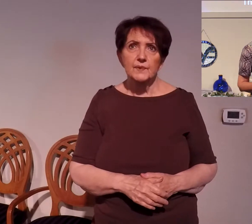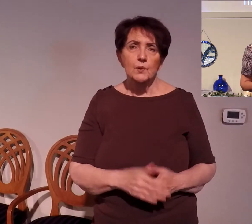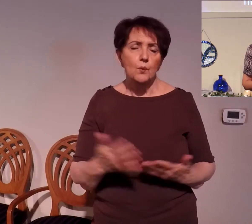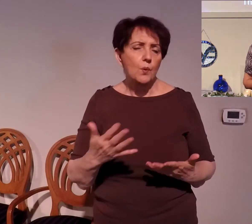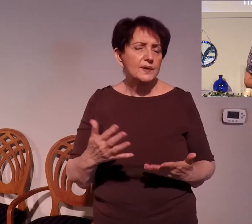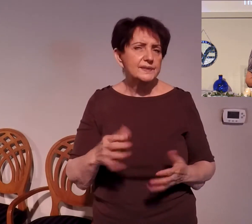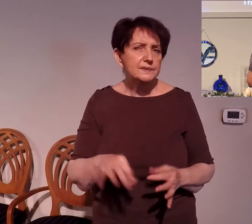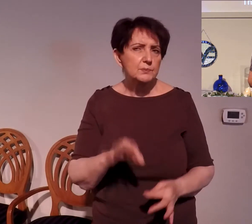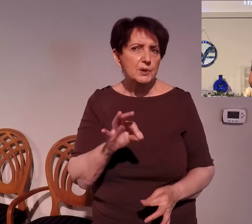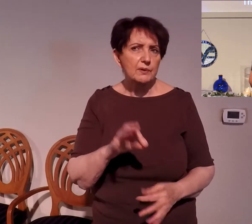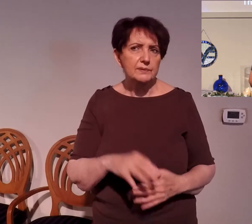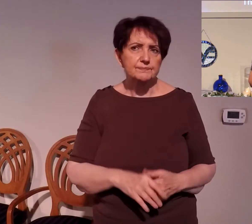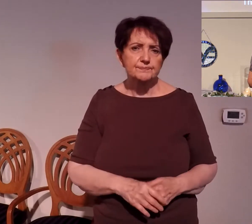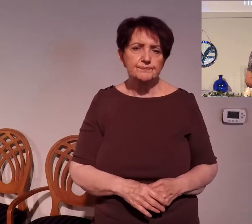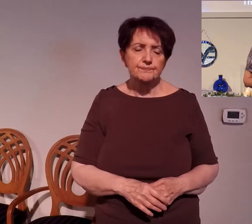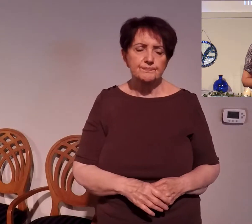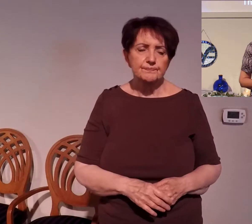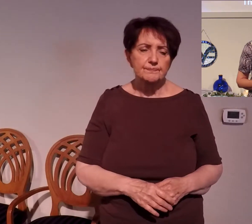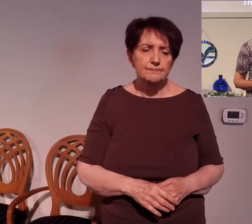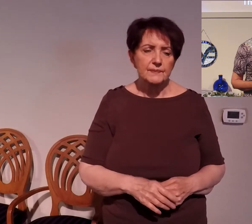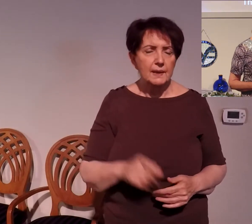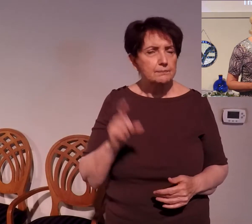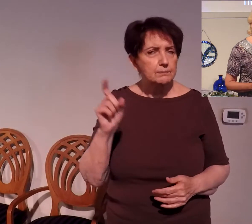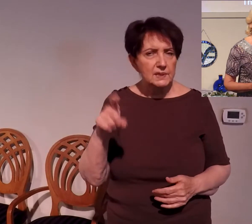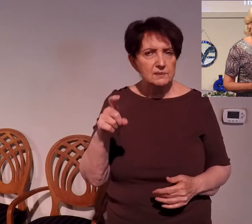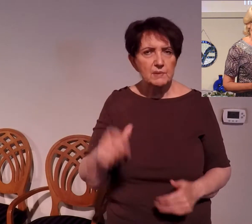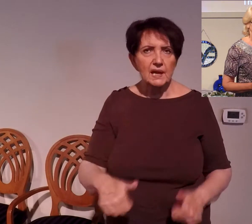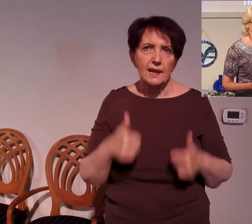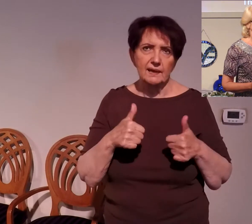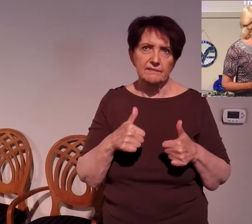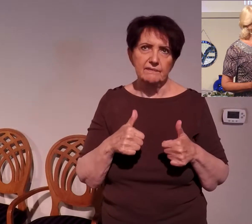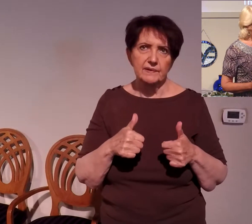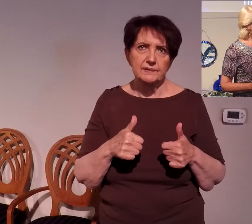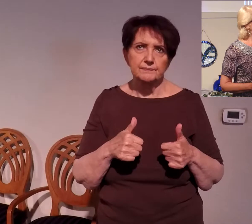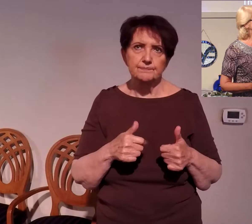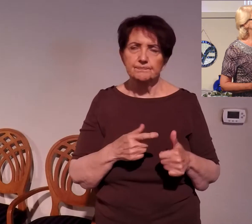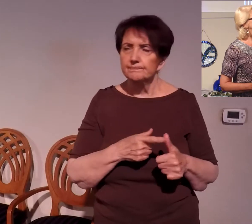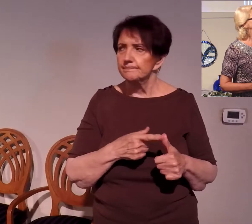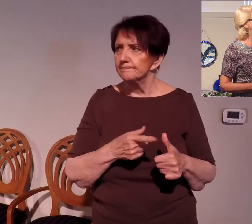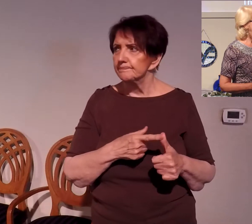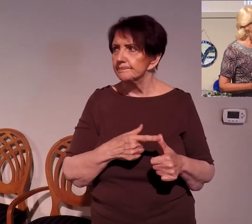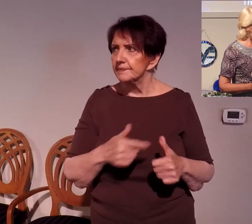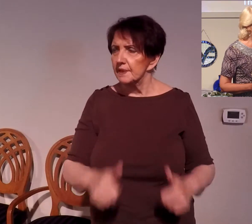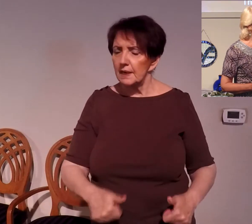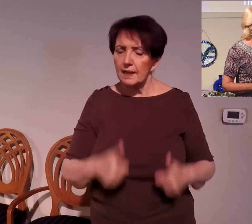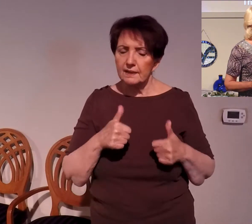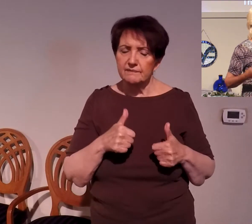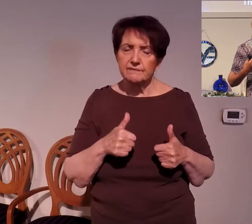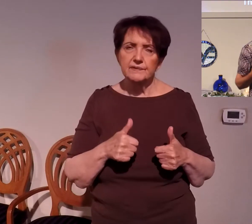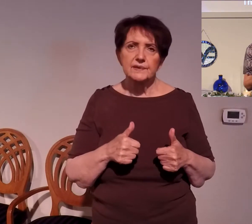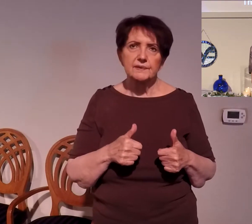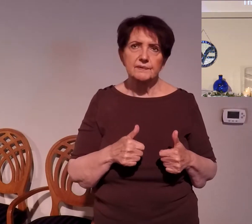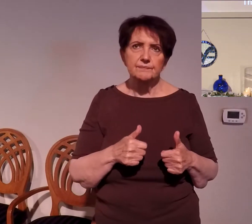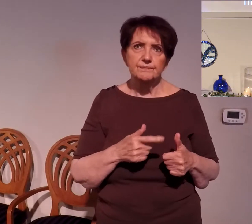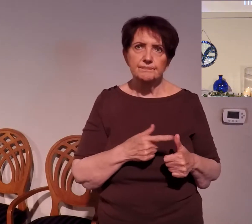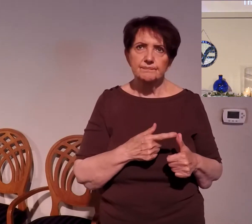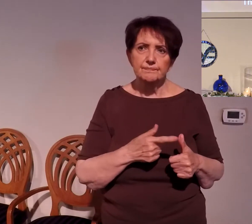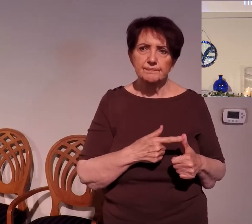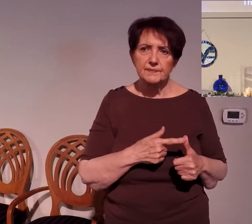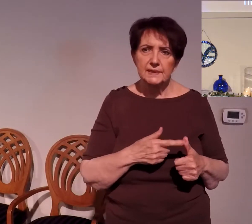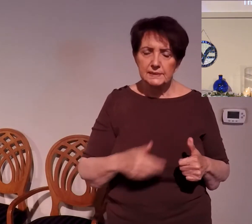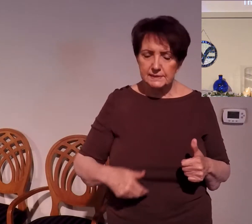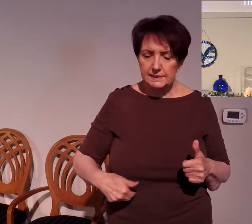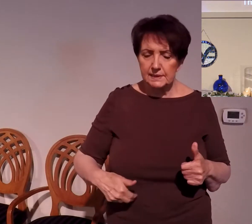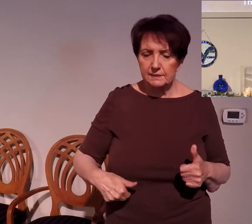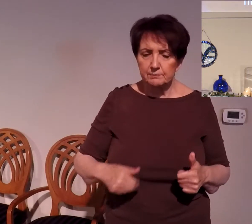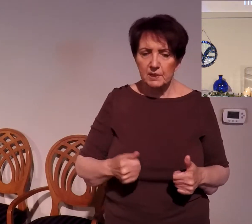spirit? Well, to begin with, it must be life. It must be life, because it is the impulse